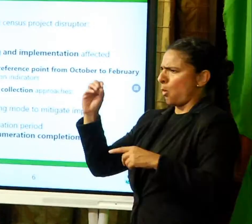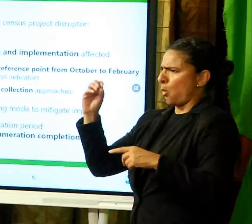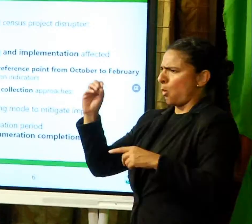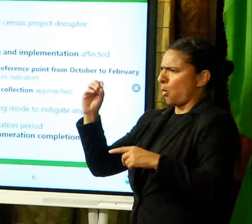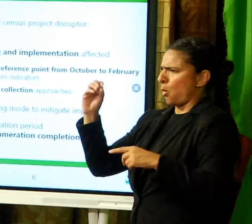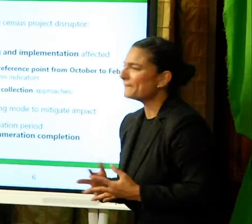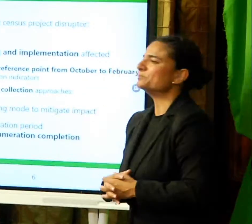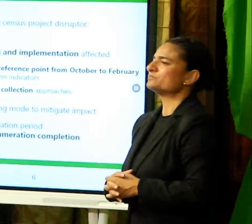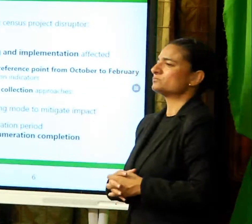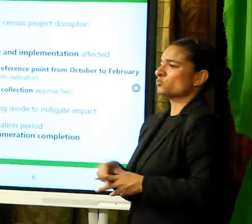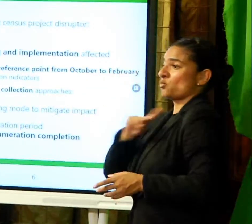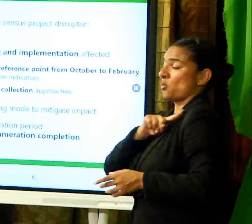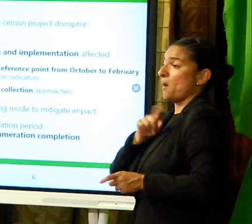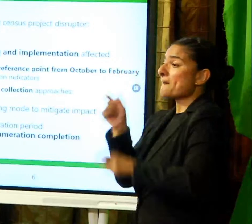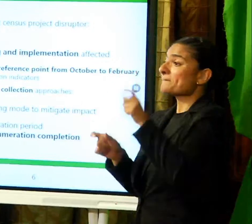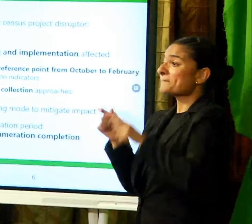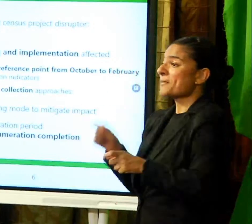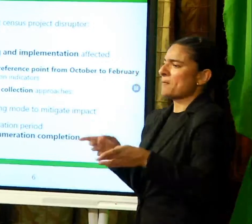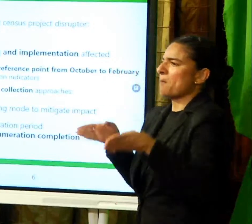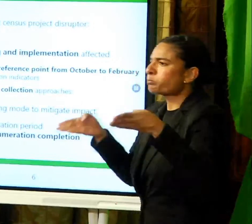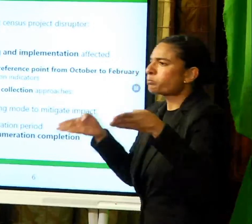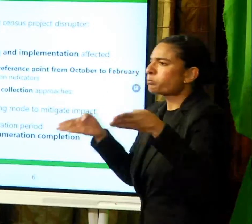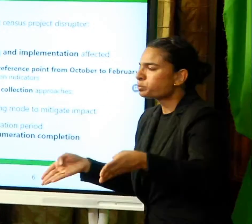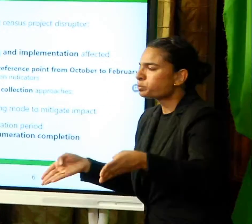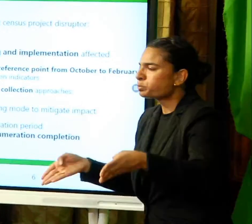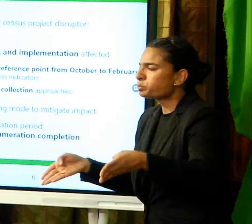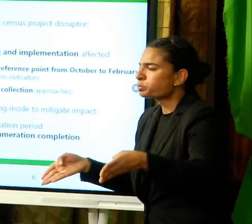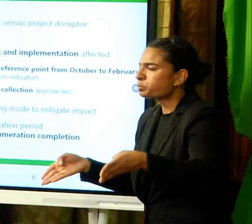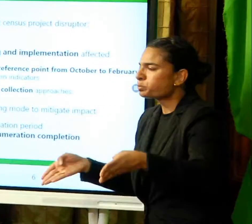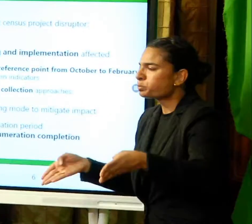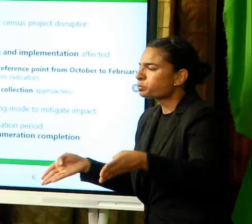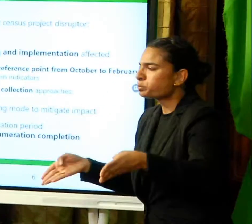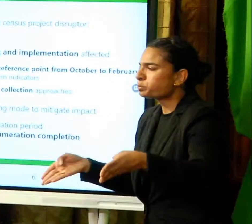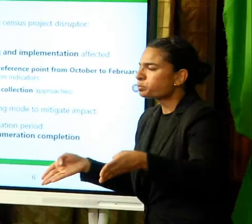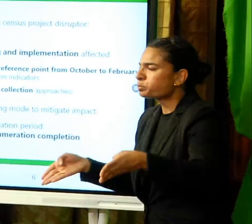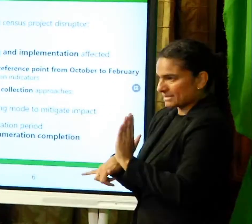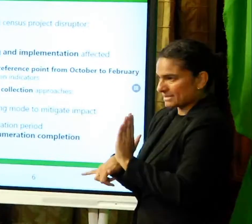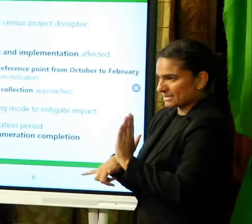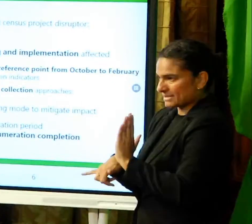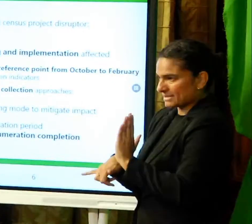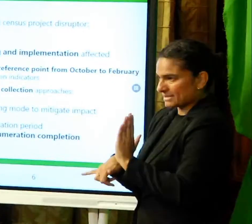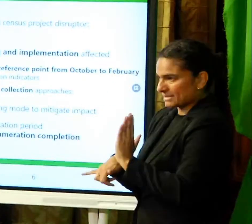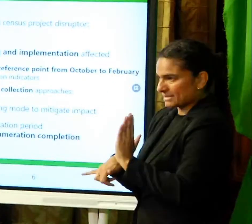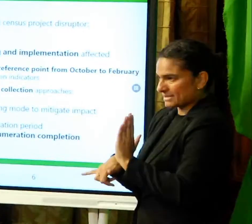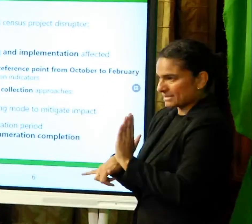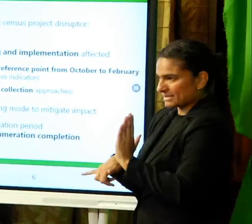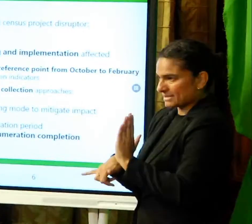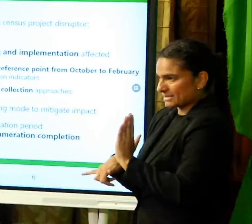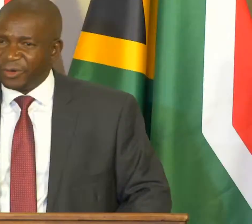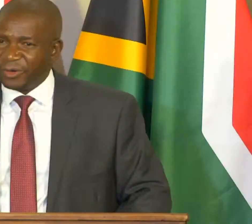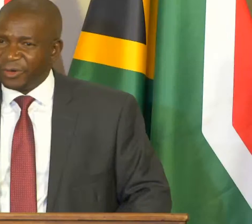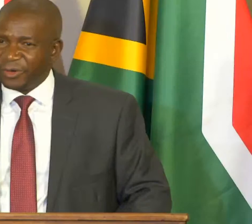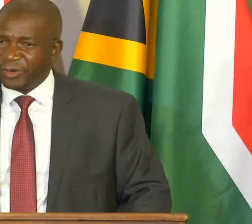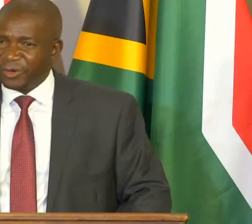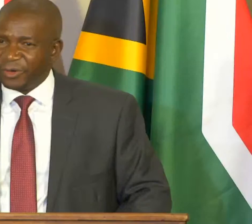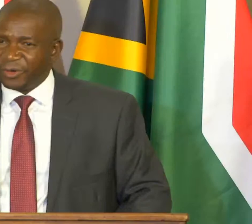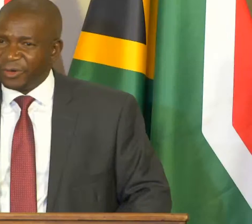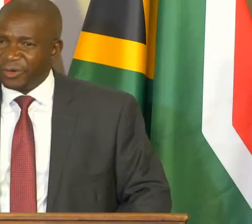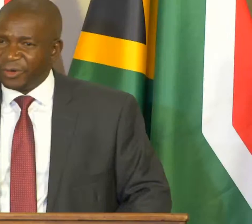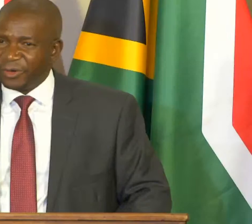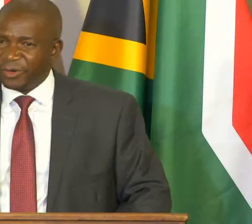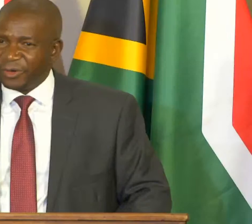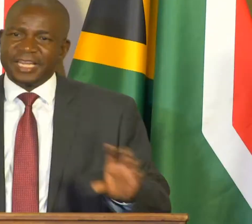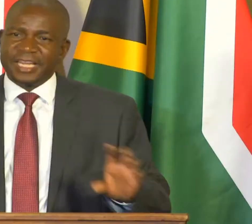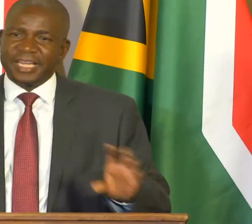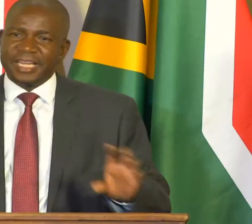in. But in February, some hadn't returned. And of course, even when we extended the period, the